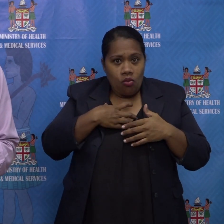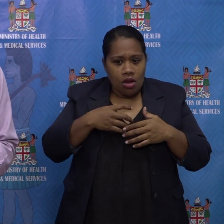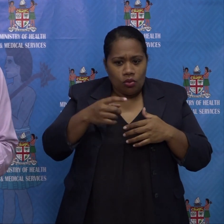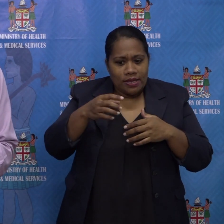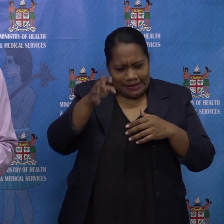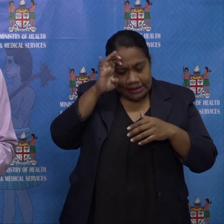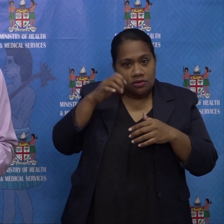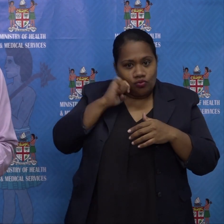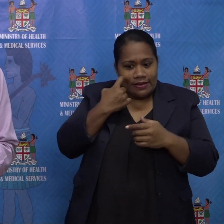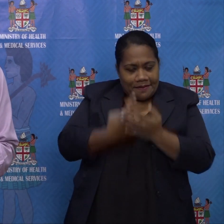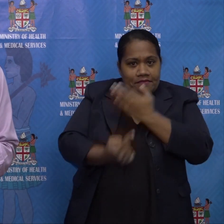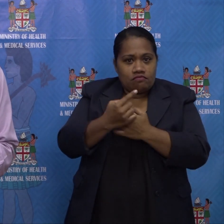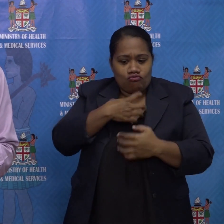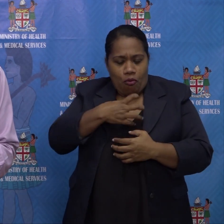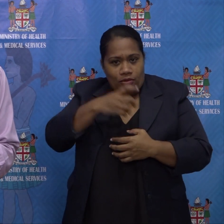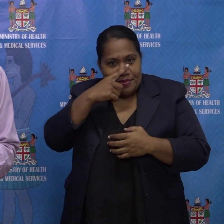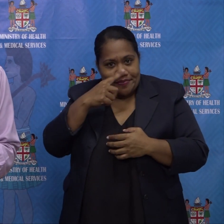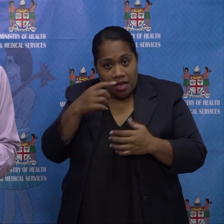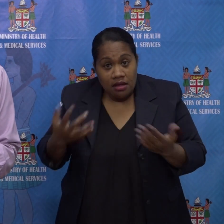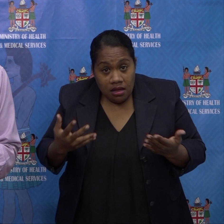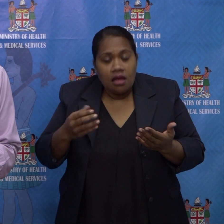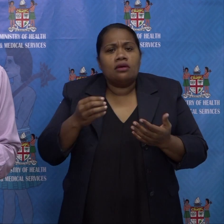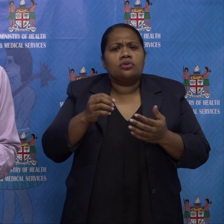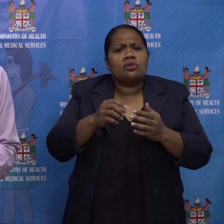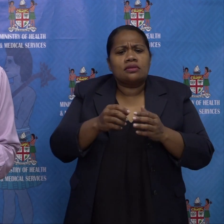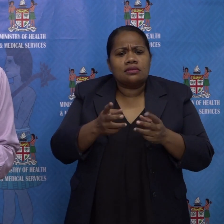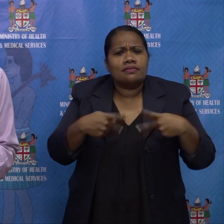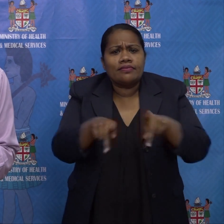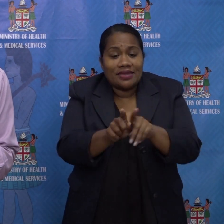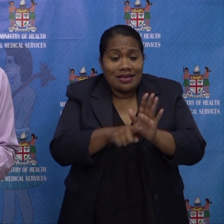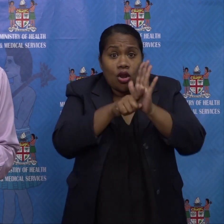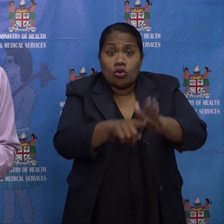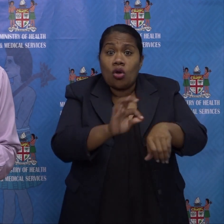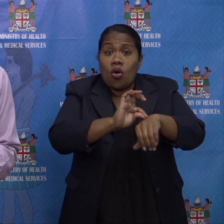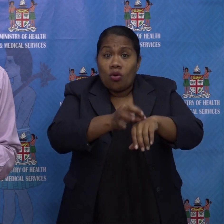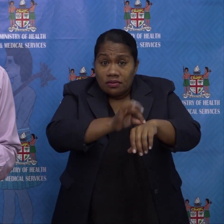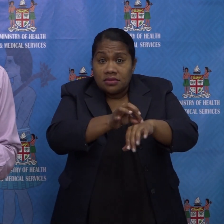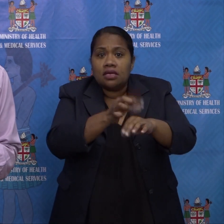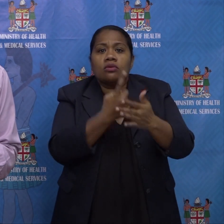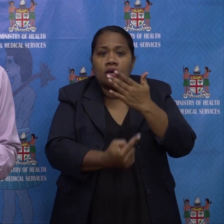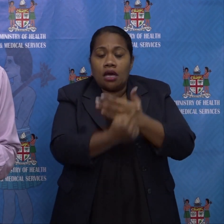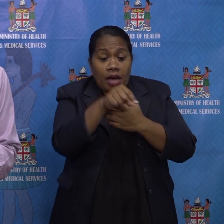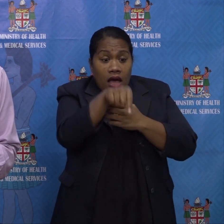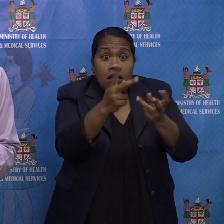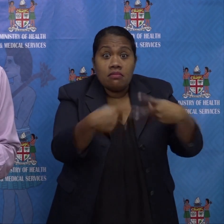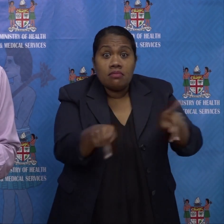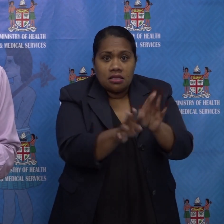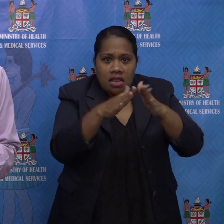severe cases, sections within the Lota Hospital have been converted into intensive care